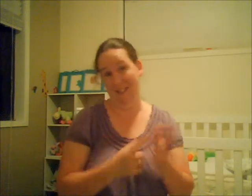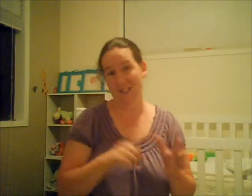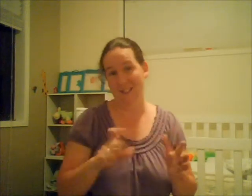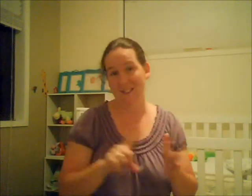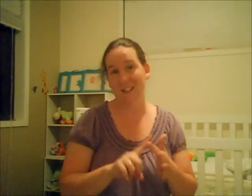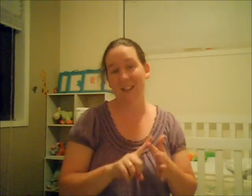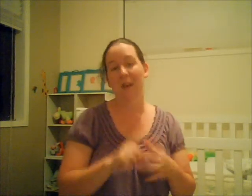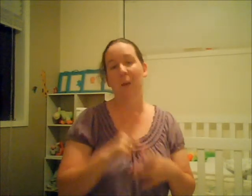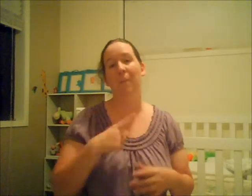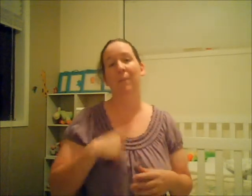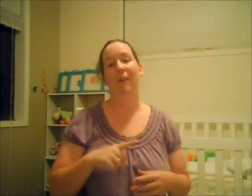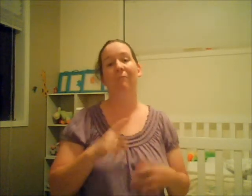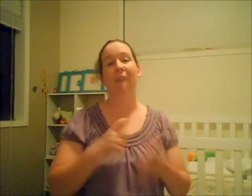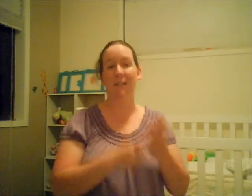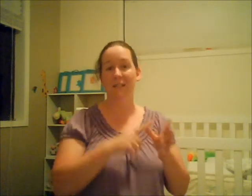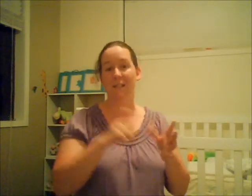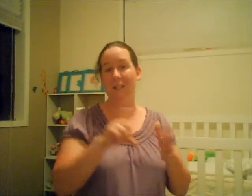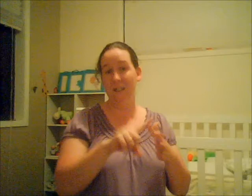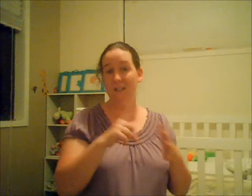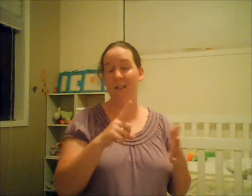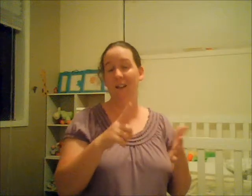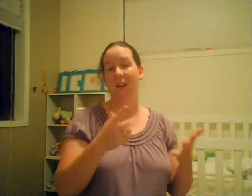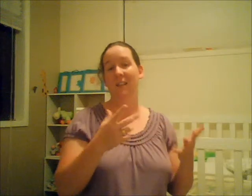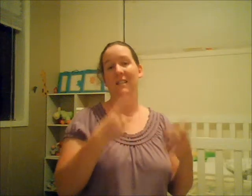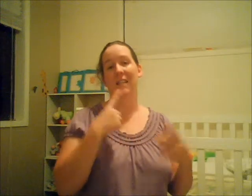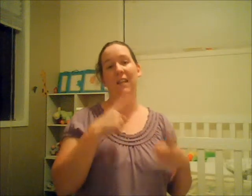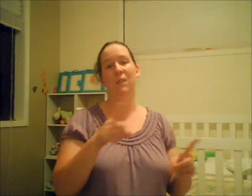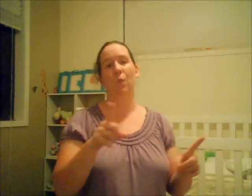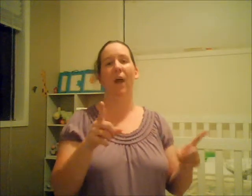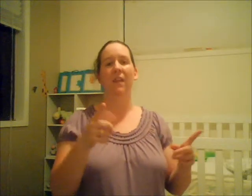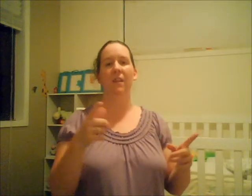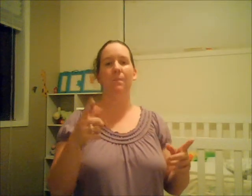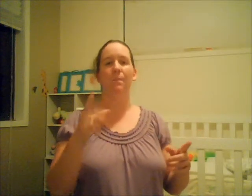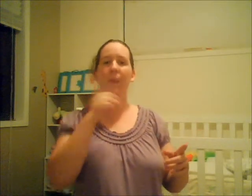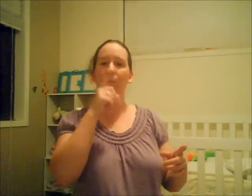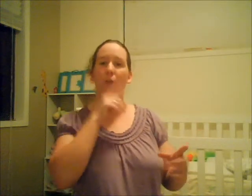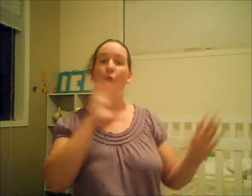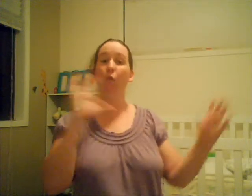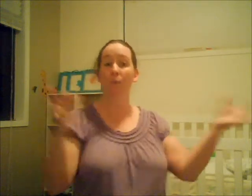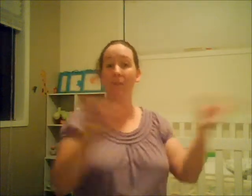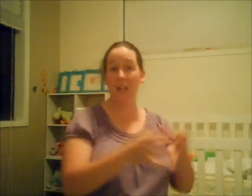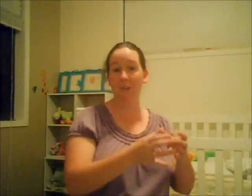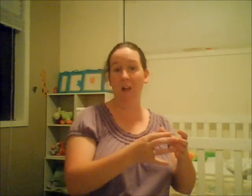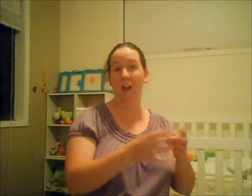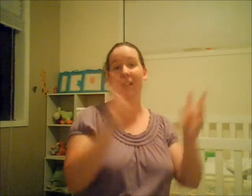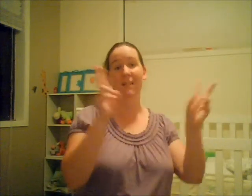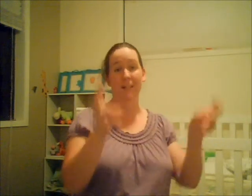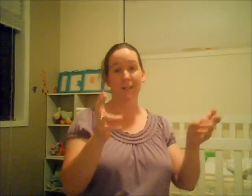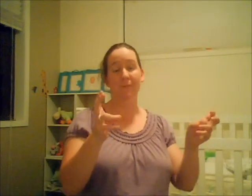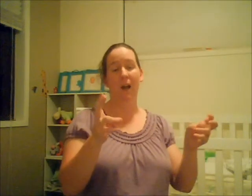race. But race is seen as a way that people are grouped together,